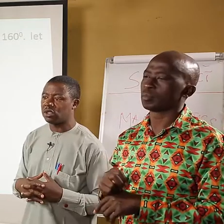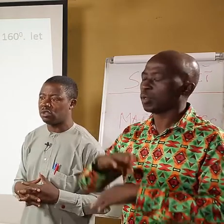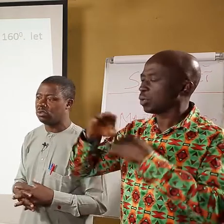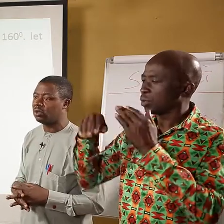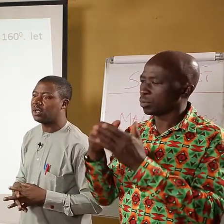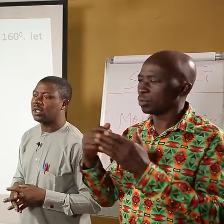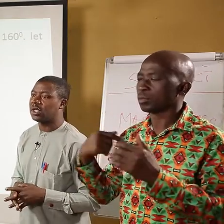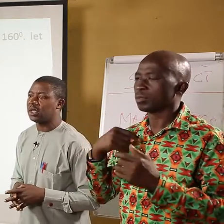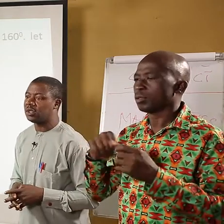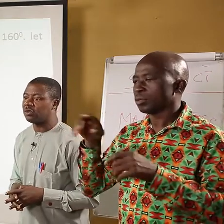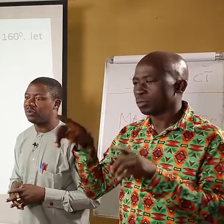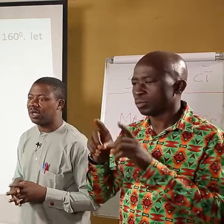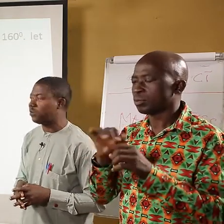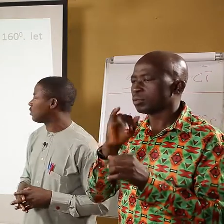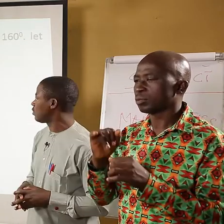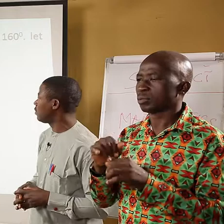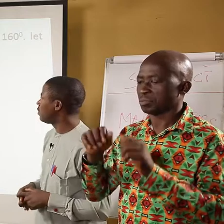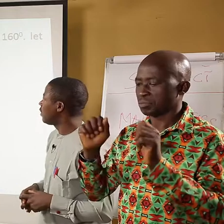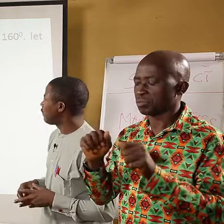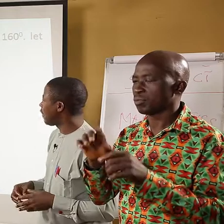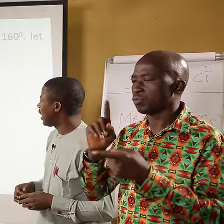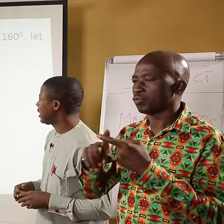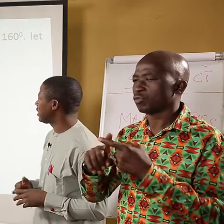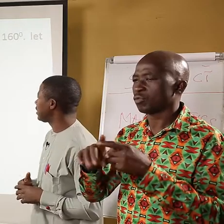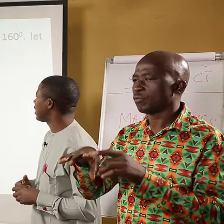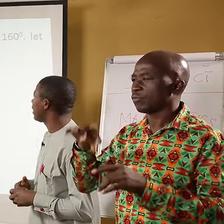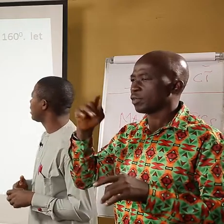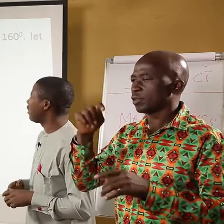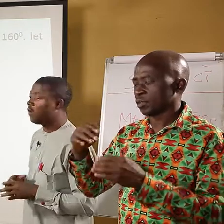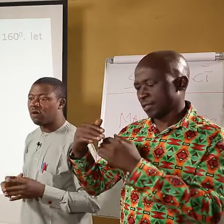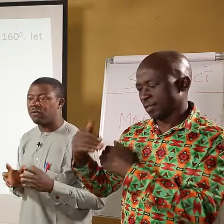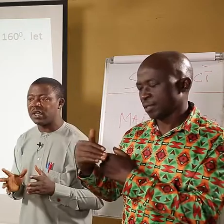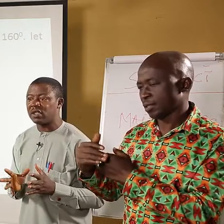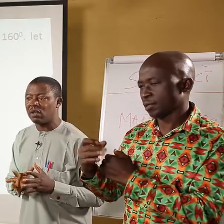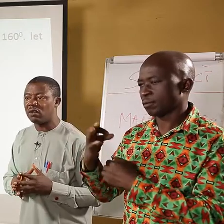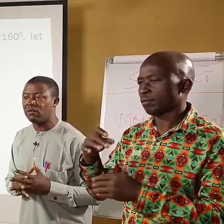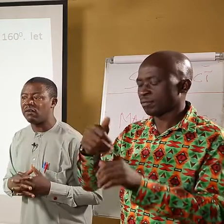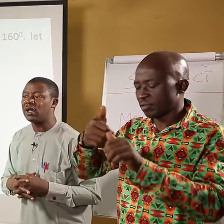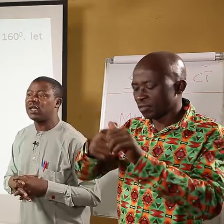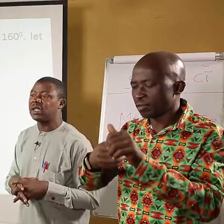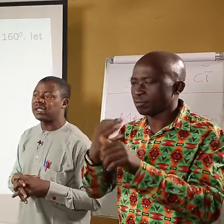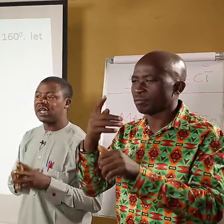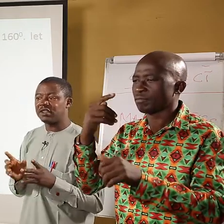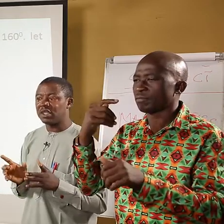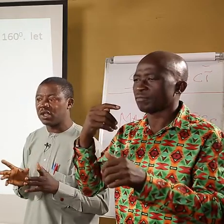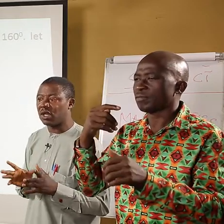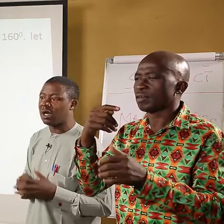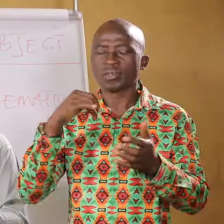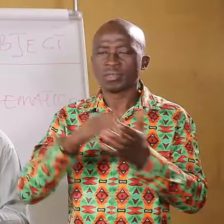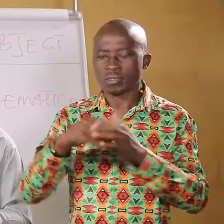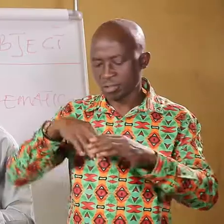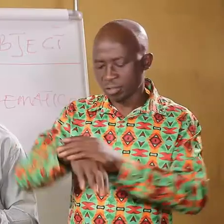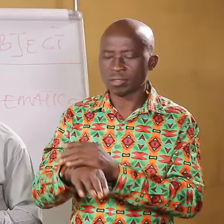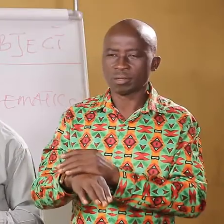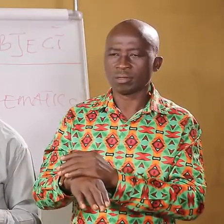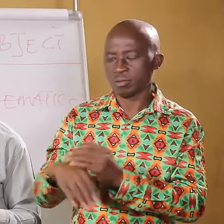we need to do is to be able to find the size of each of its exterior